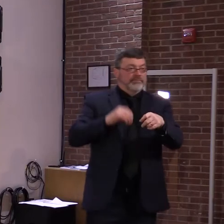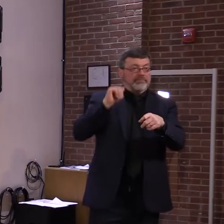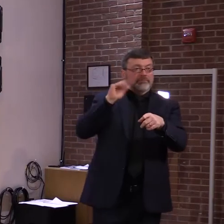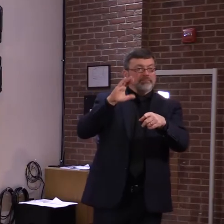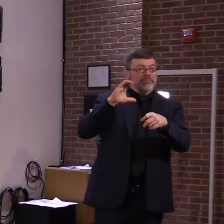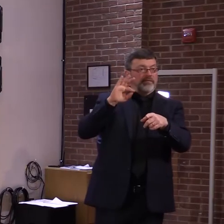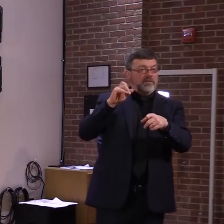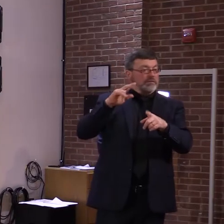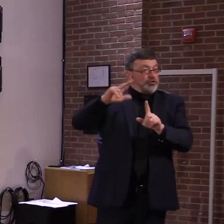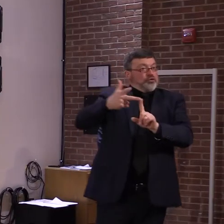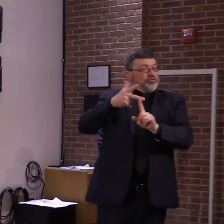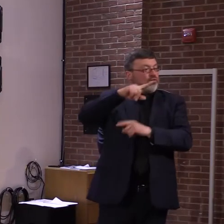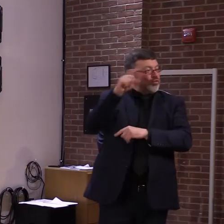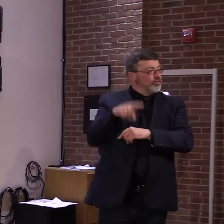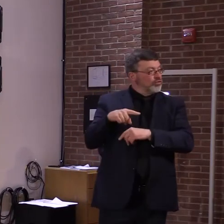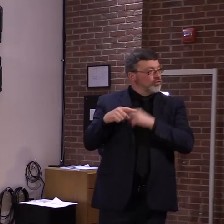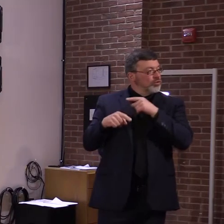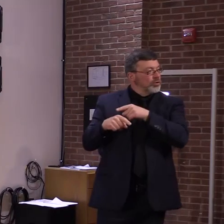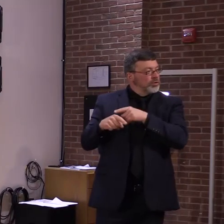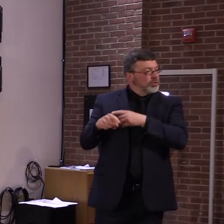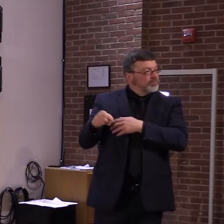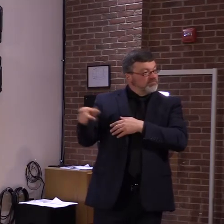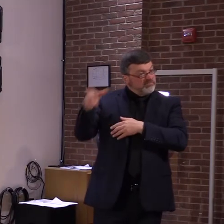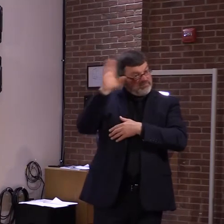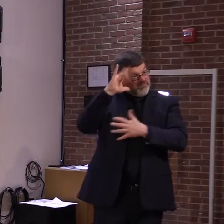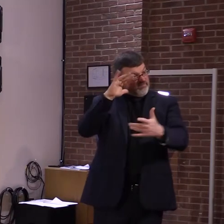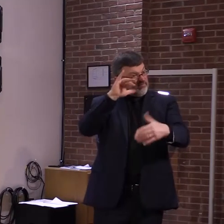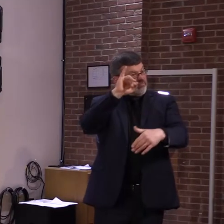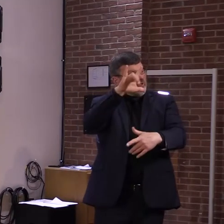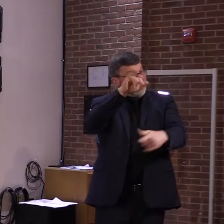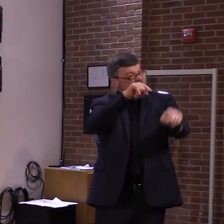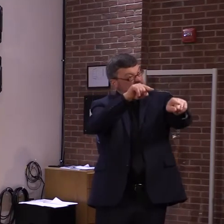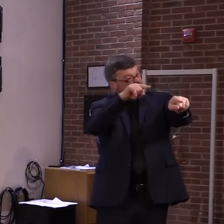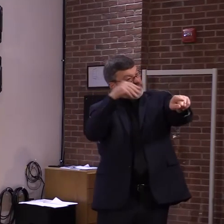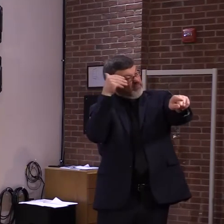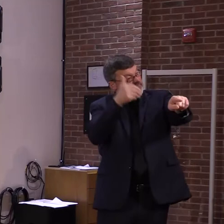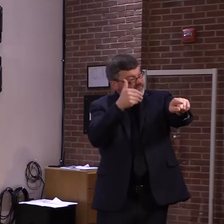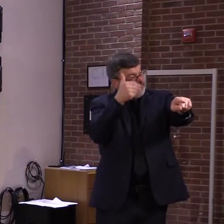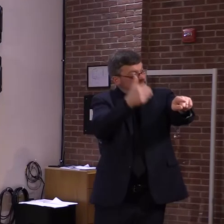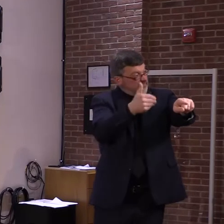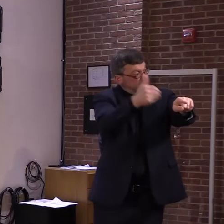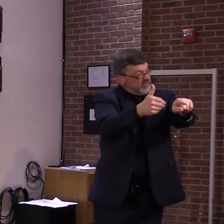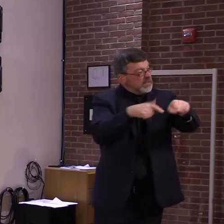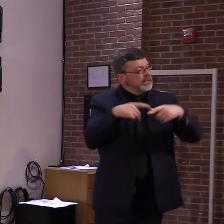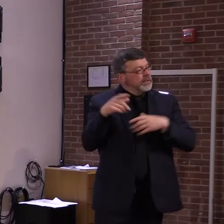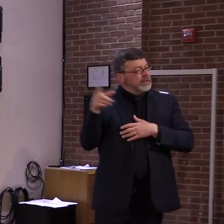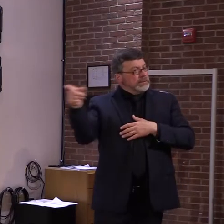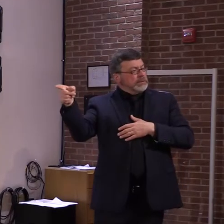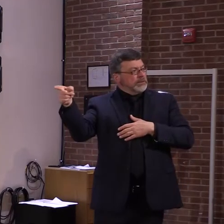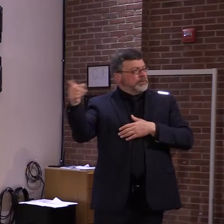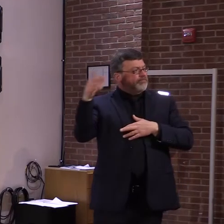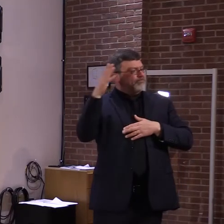you set somebody to the task of looking at state government and finding what we've learned?